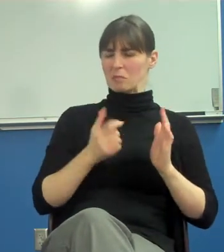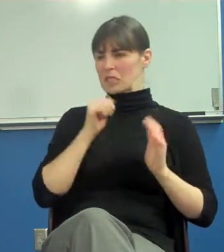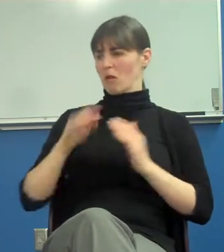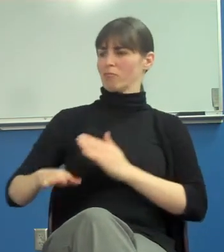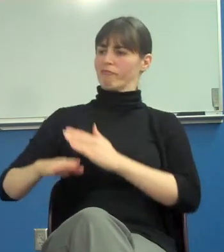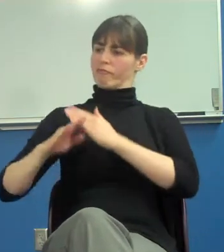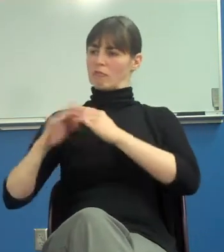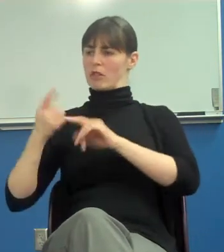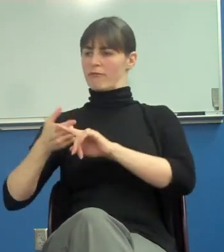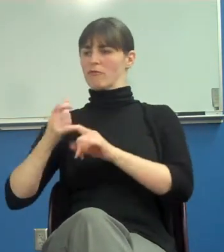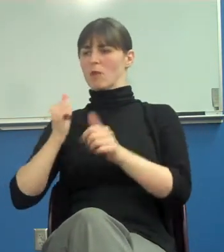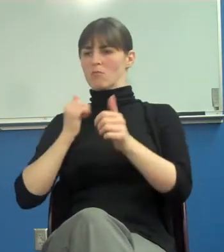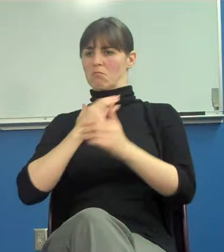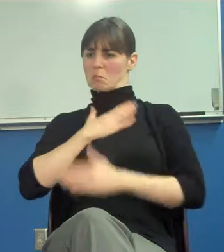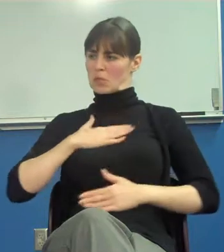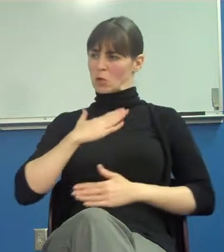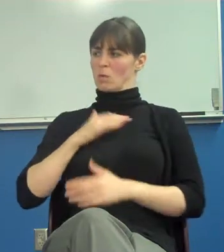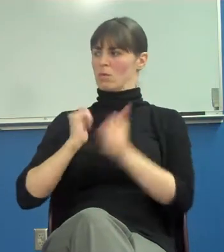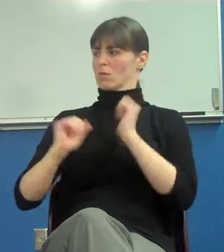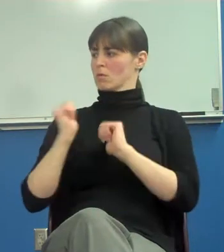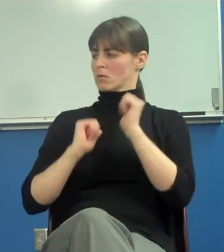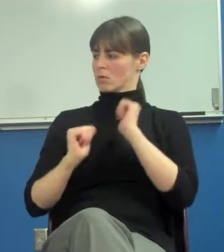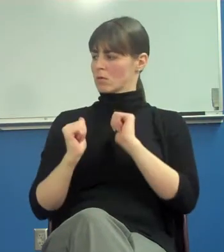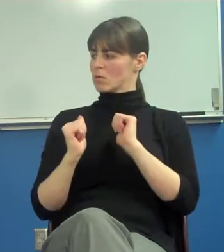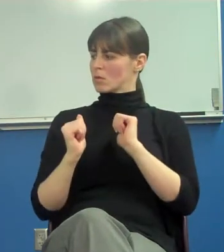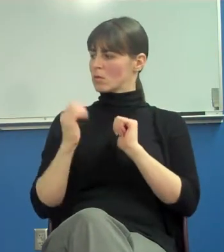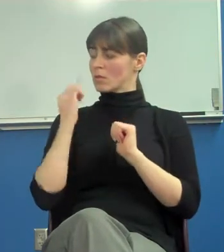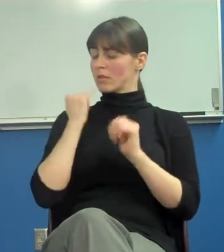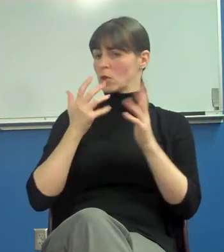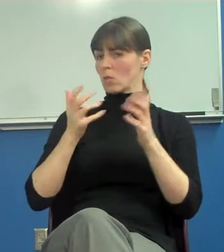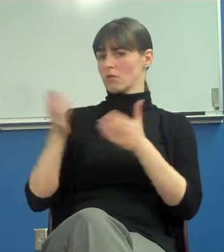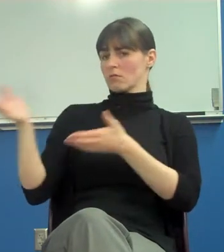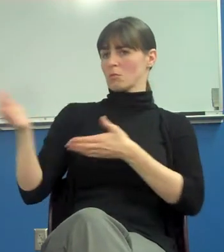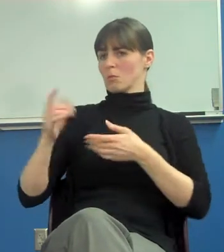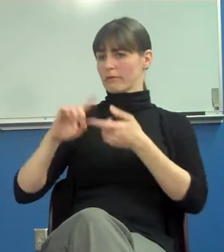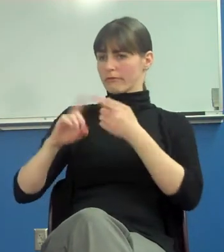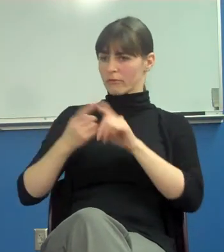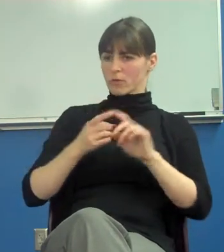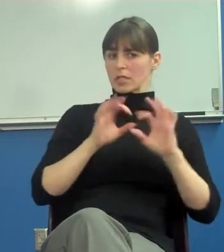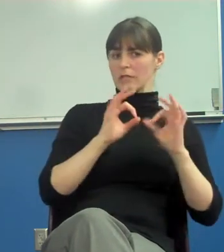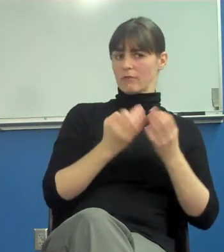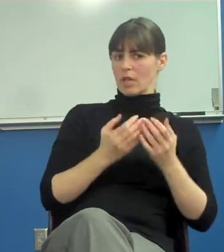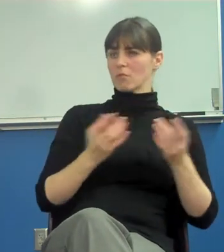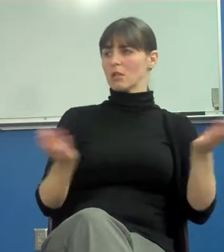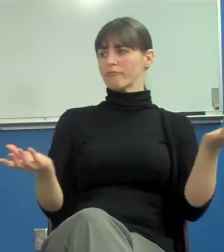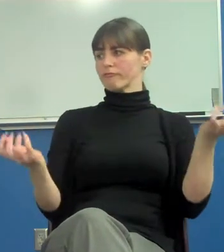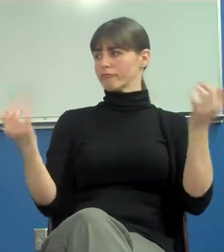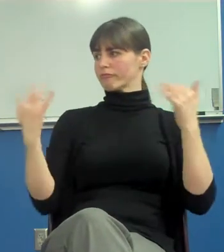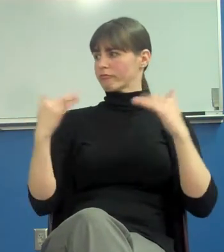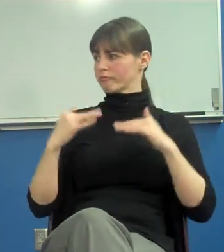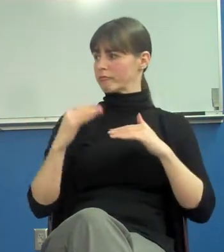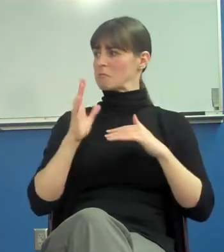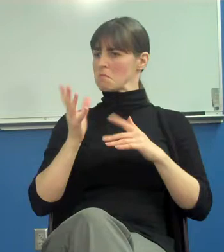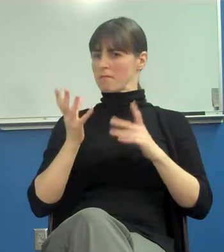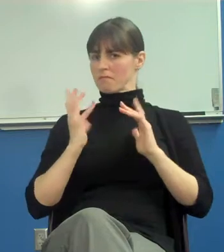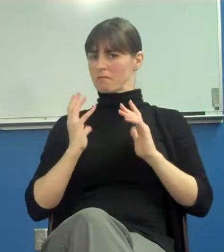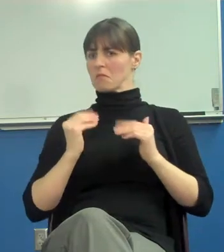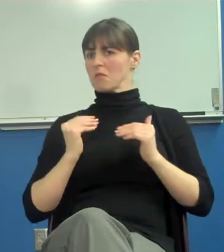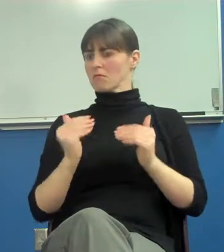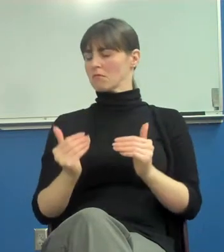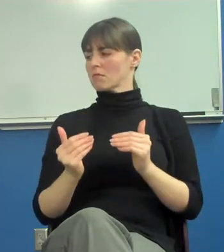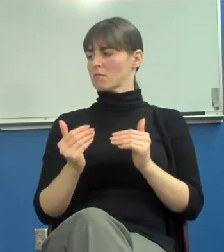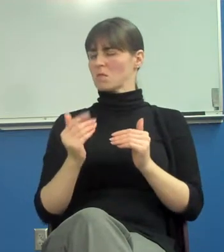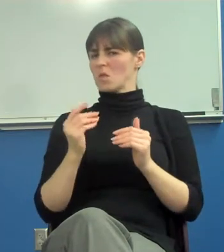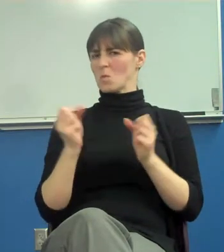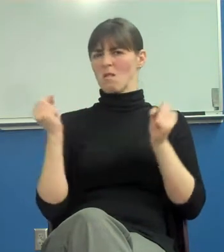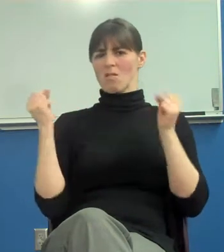enjoying the show, I think. So, I mean, if you want to bring your friends and family to this also, that would be great. And there's gonna be plenty of